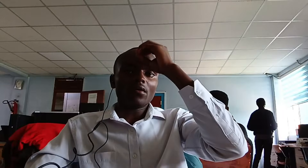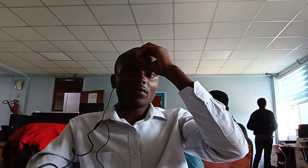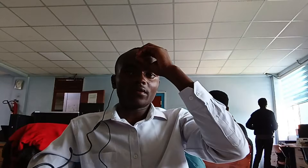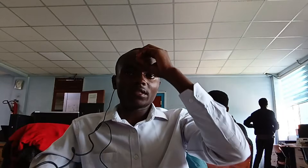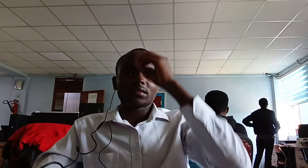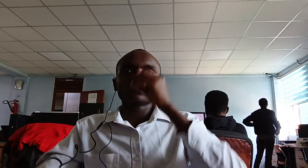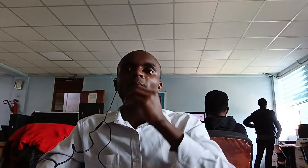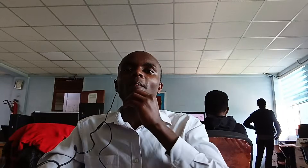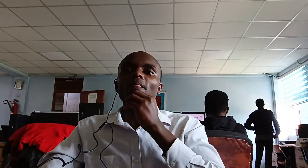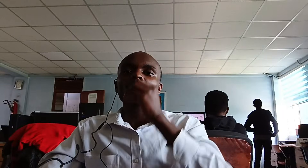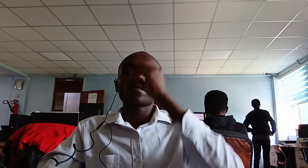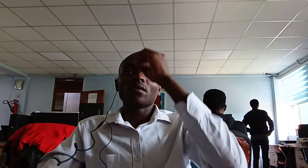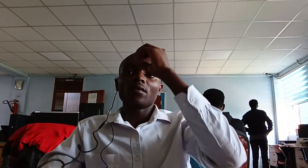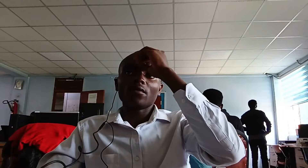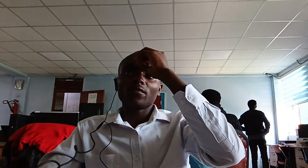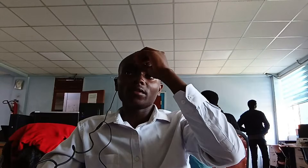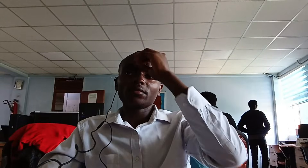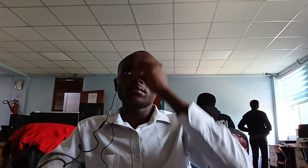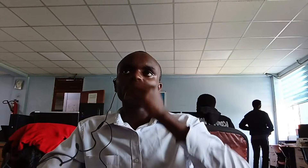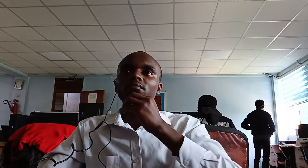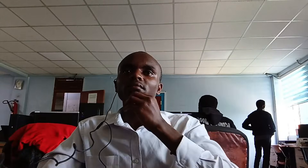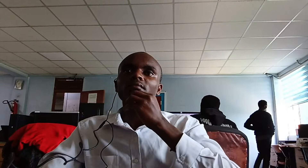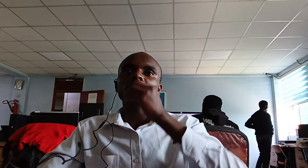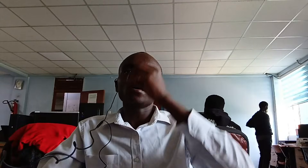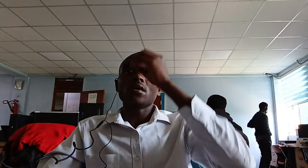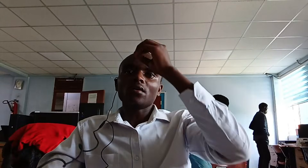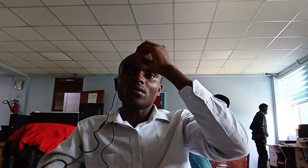Orphan, orphan, orphan,